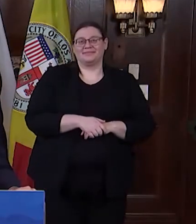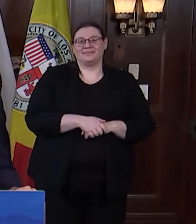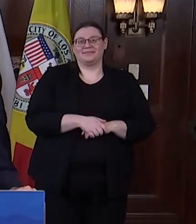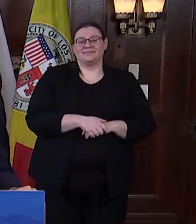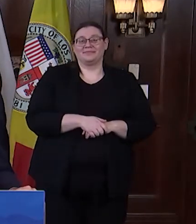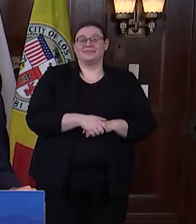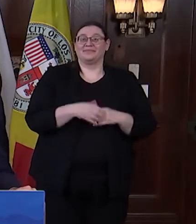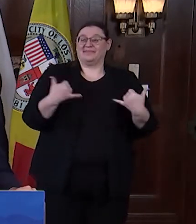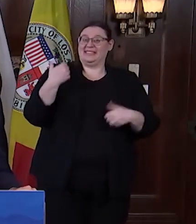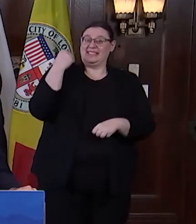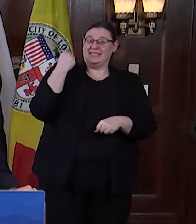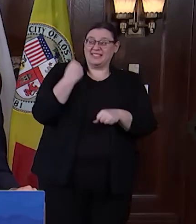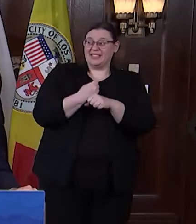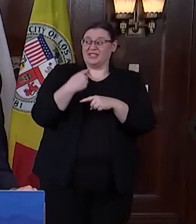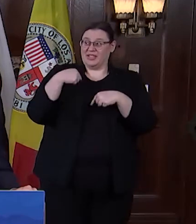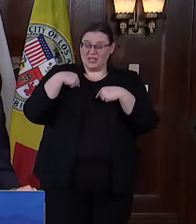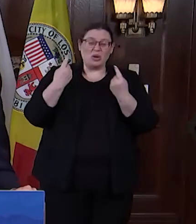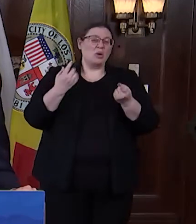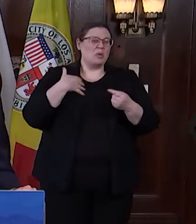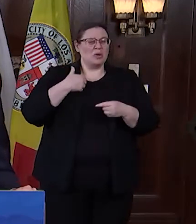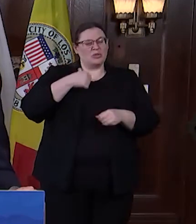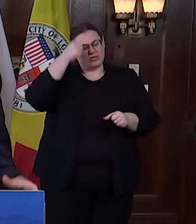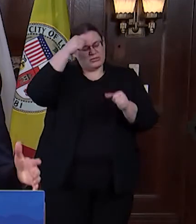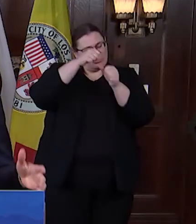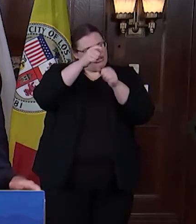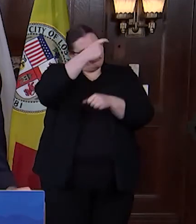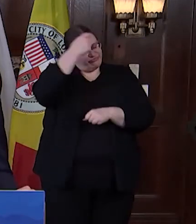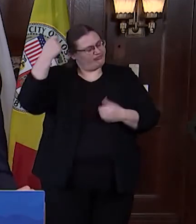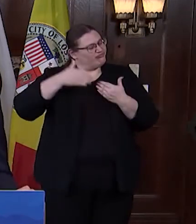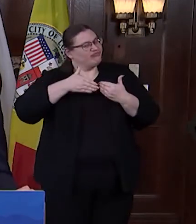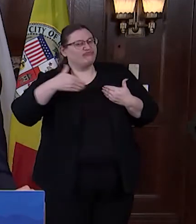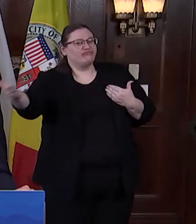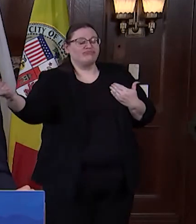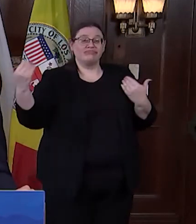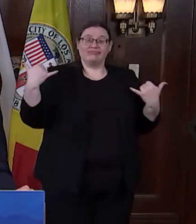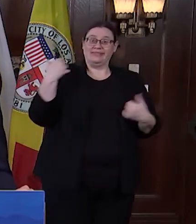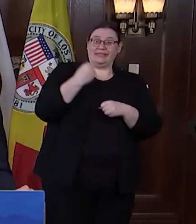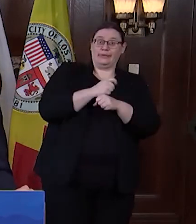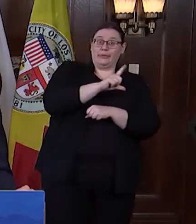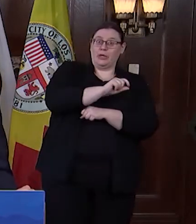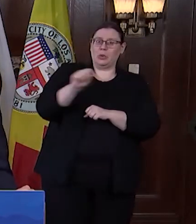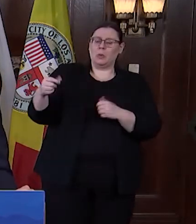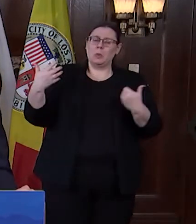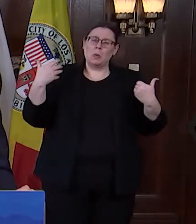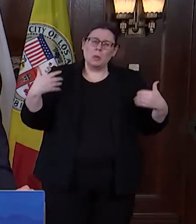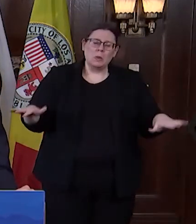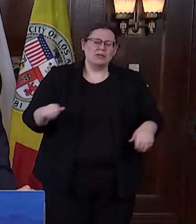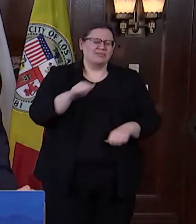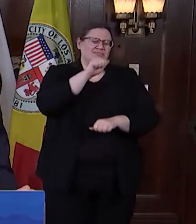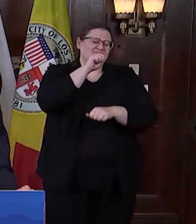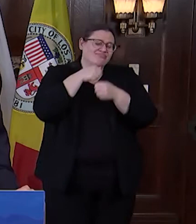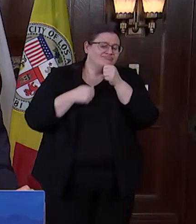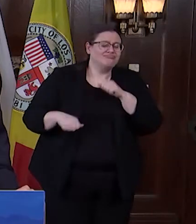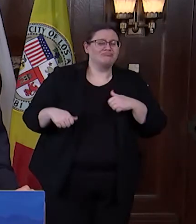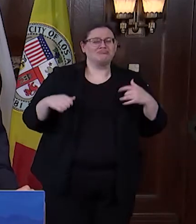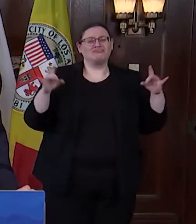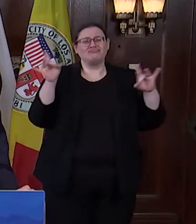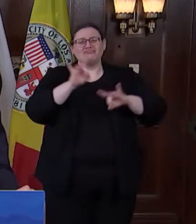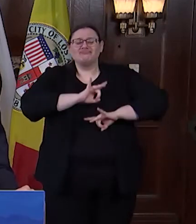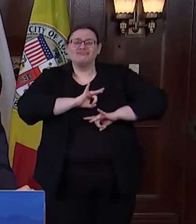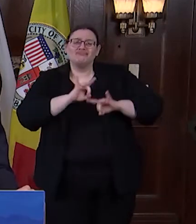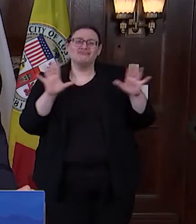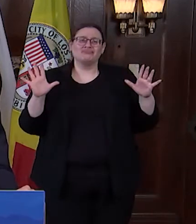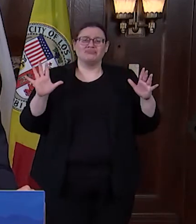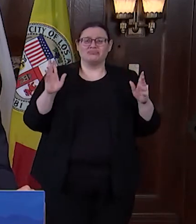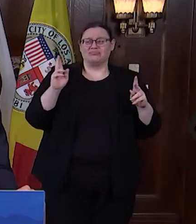This is a year we are always going to remember. 2020 has been filled with suffering and pain. It's been a